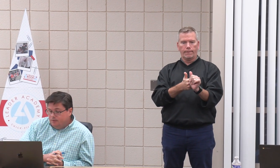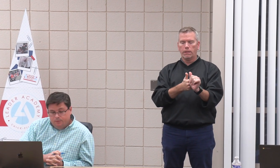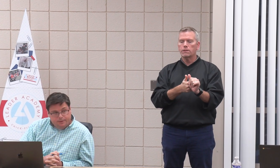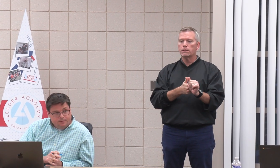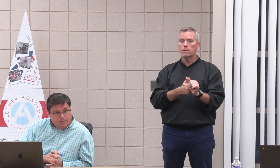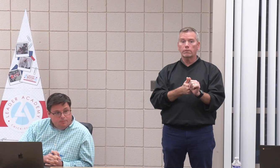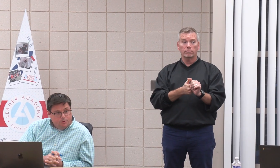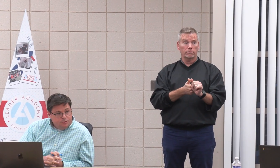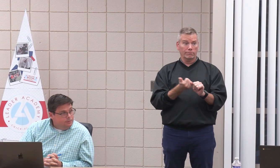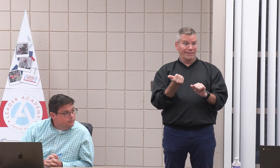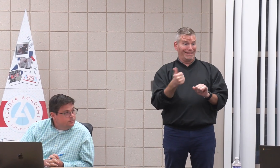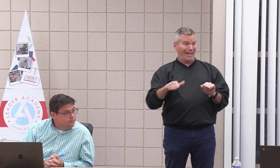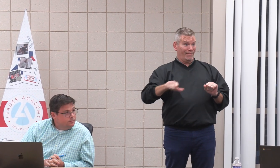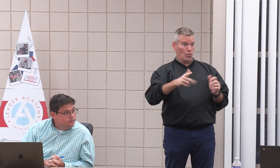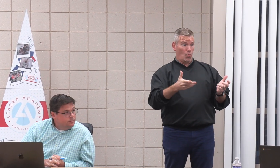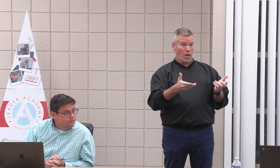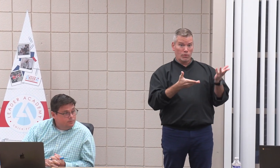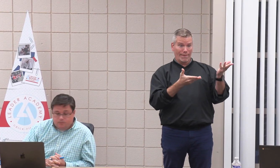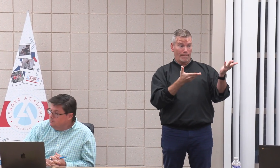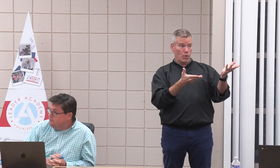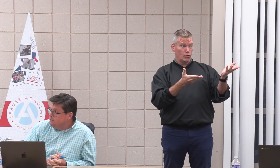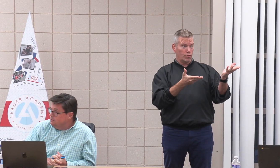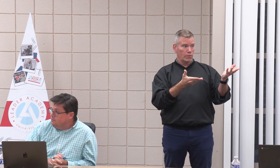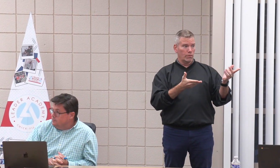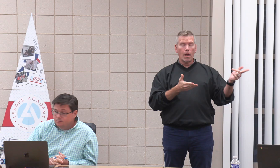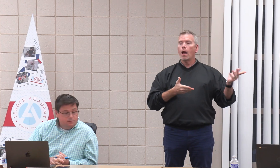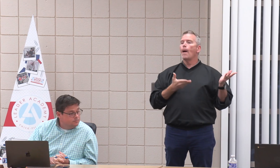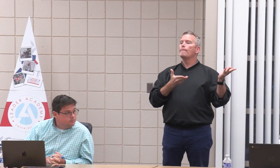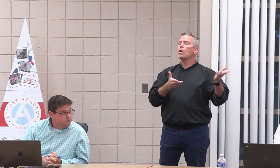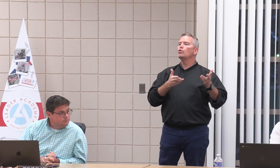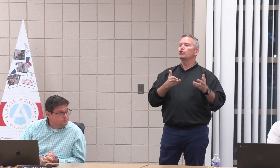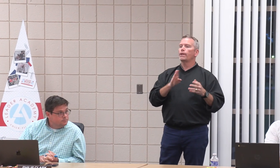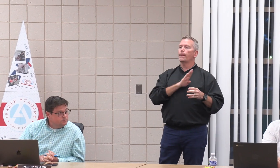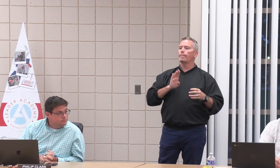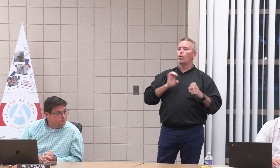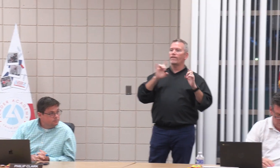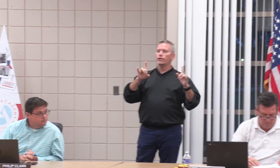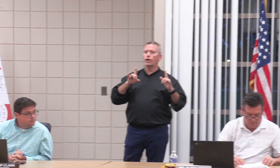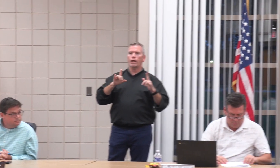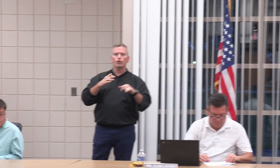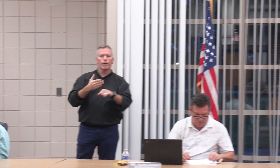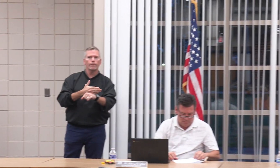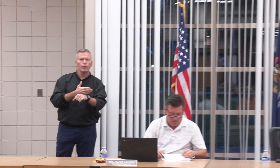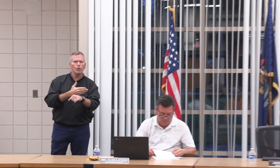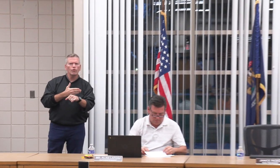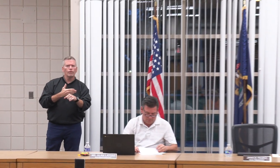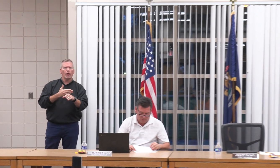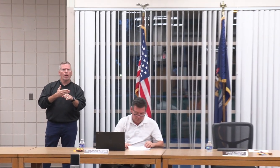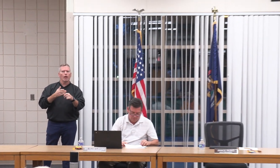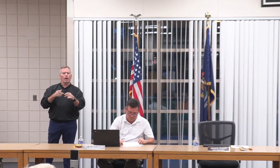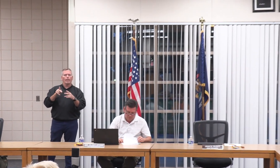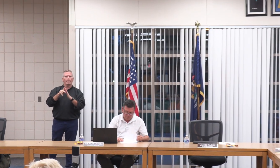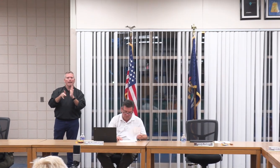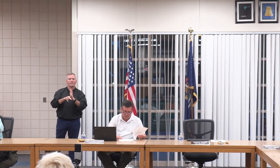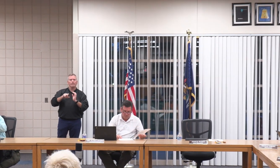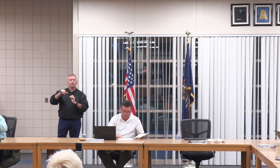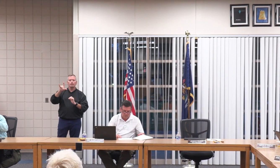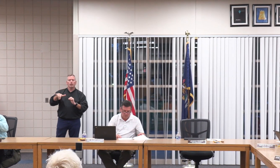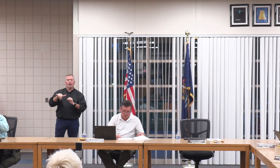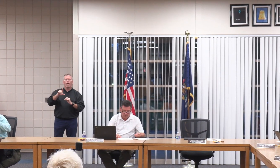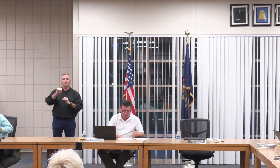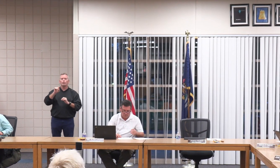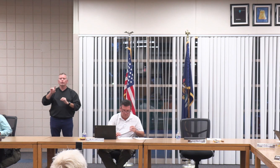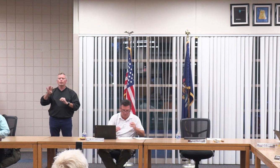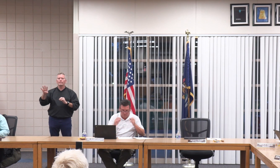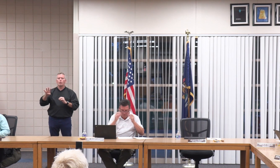Would anyone like to make a motion? A motion that the Board of Education approve the Throne policy, July 2024 annual policy